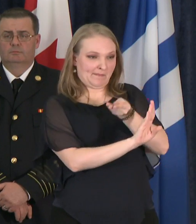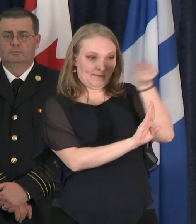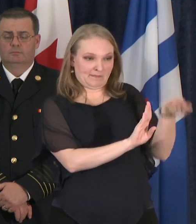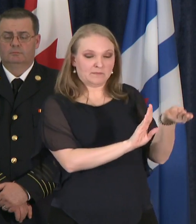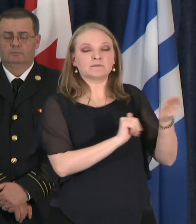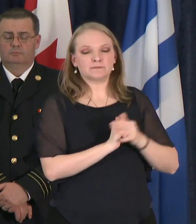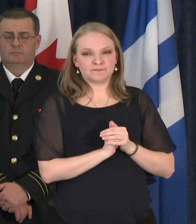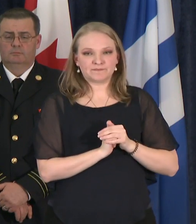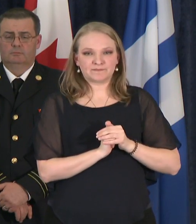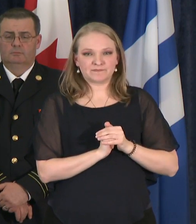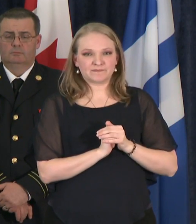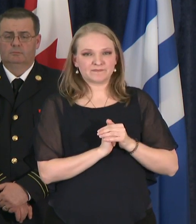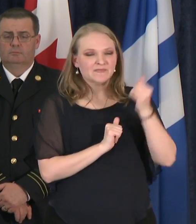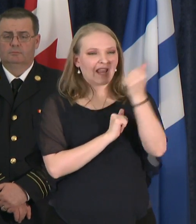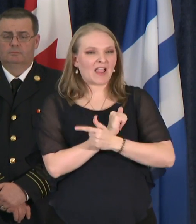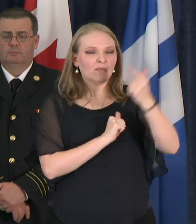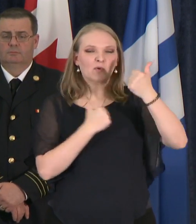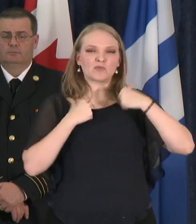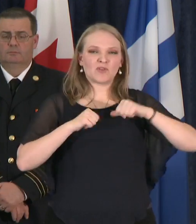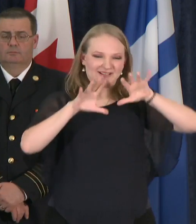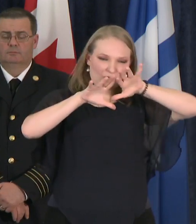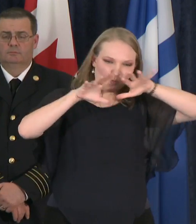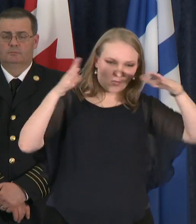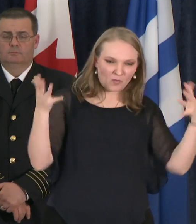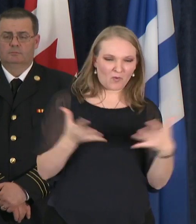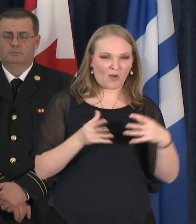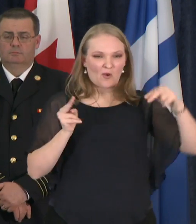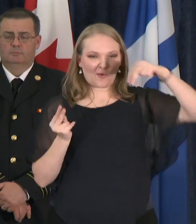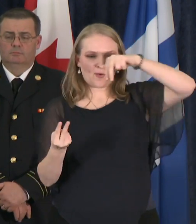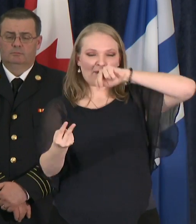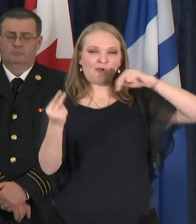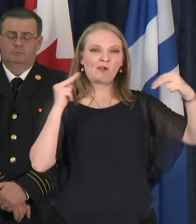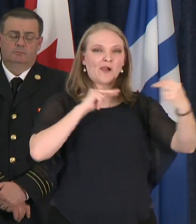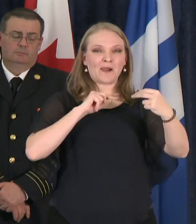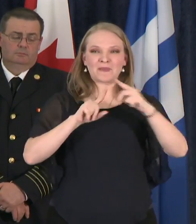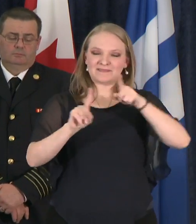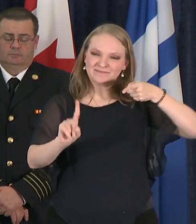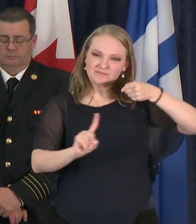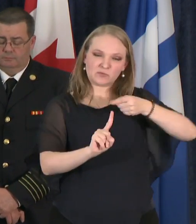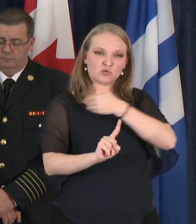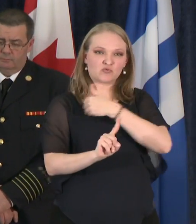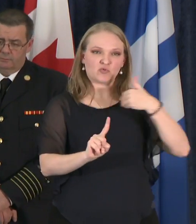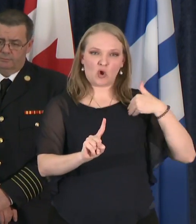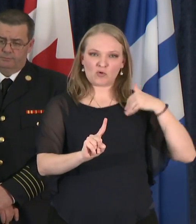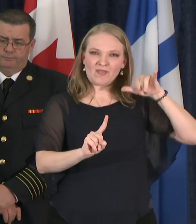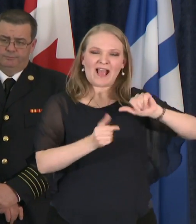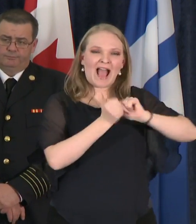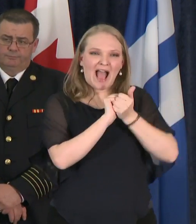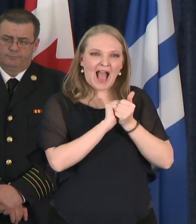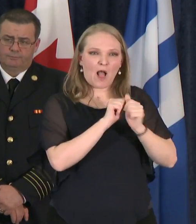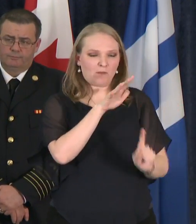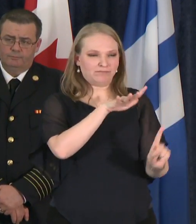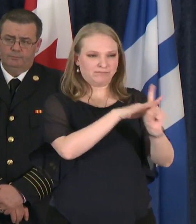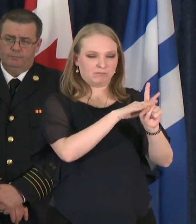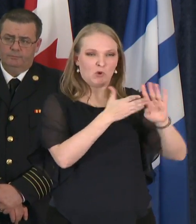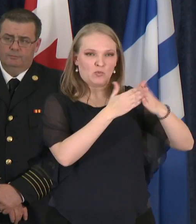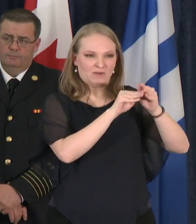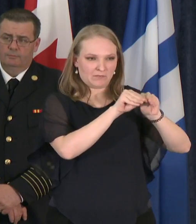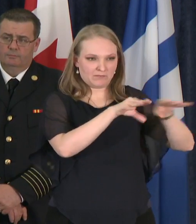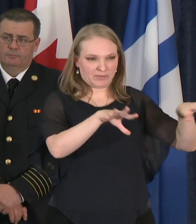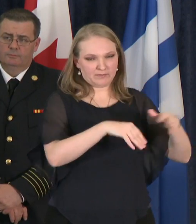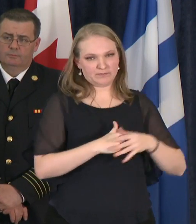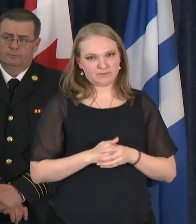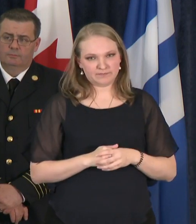at the global picture. Is there anything you can say about the Toronto cases? Well, I think what we have seen until very recently is